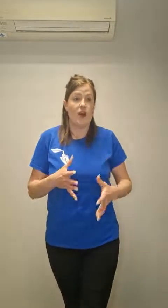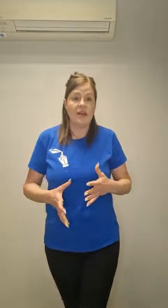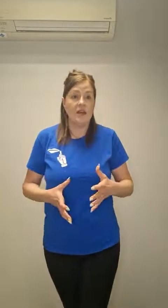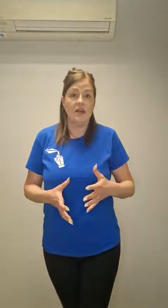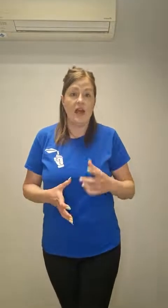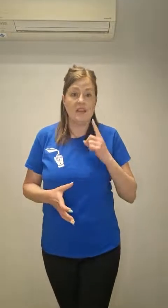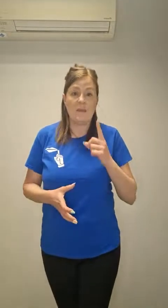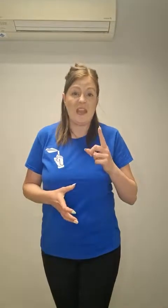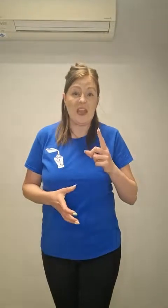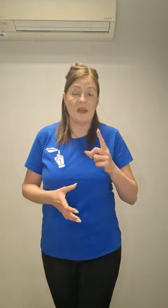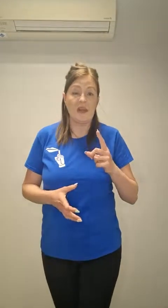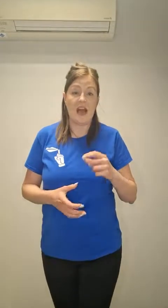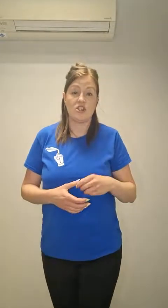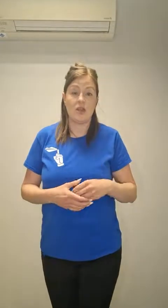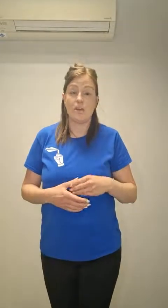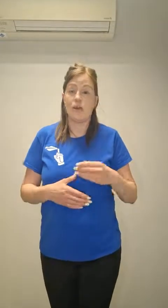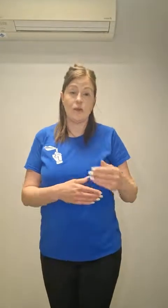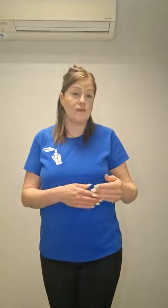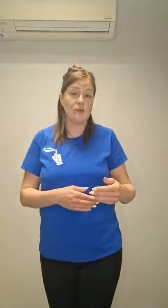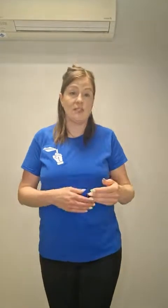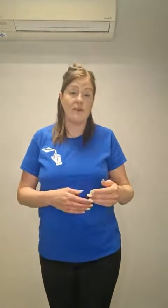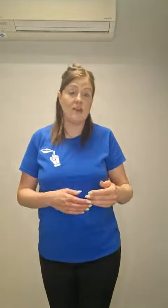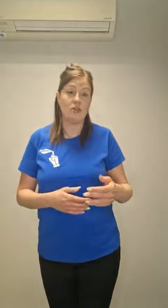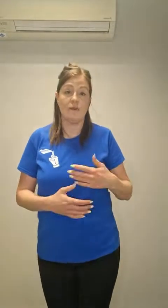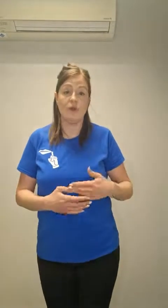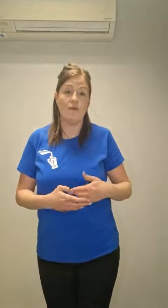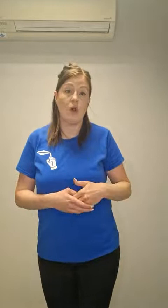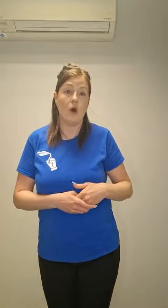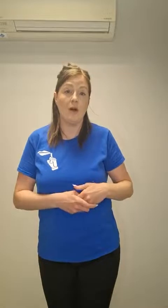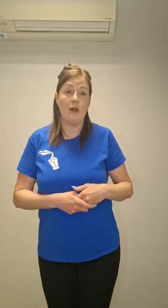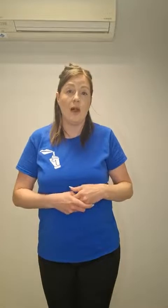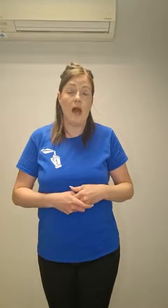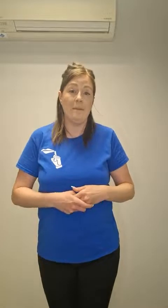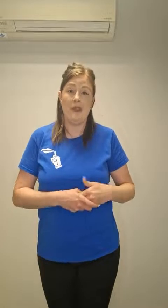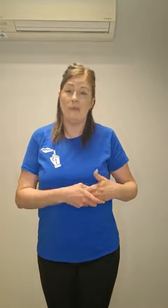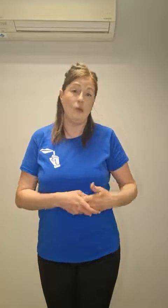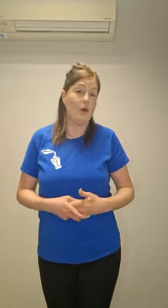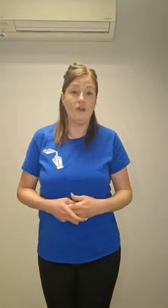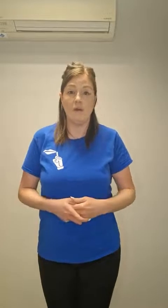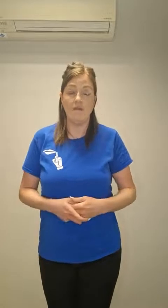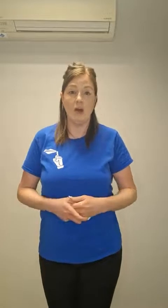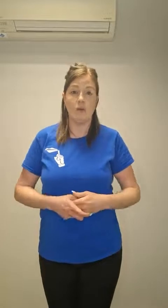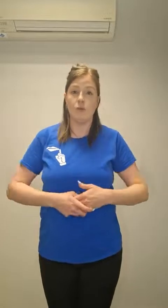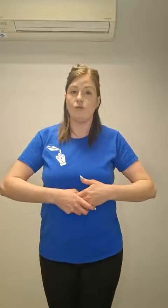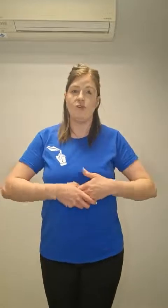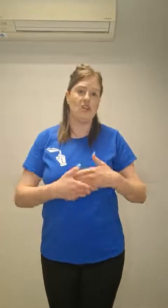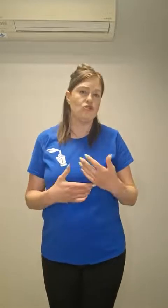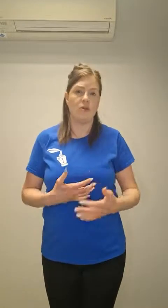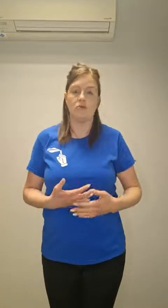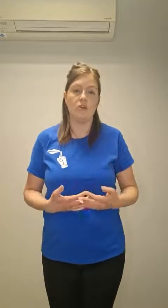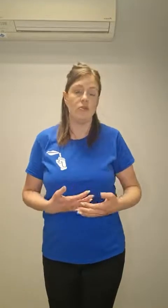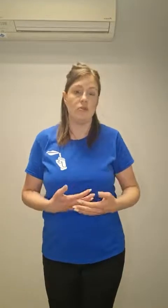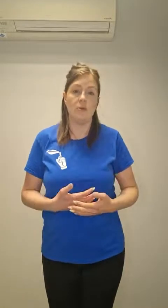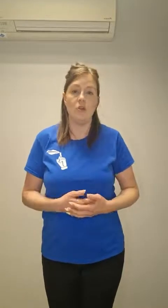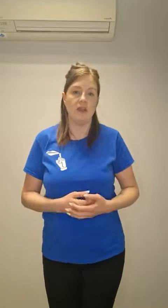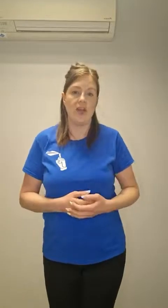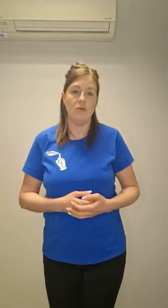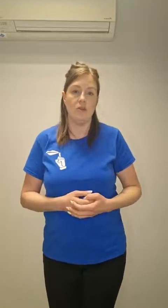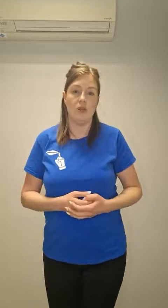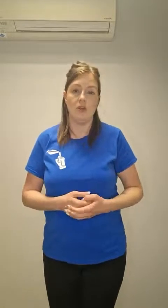signing and speaking actually improves your speech. So if you've got people who are non-verbal or really struggle to communicate with you,